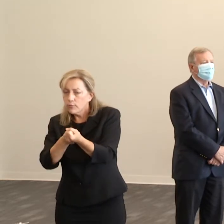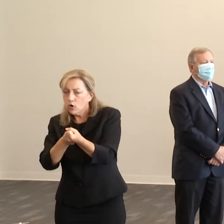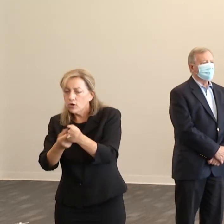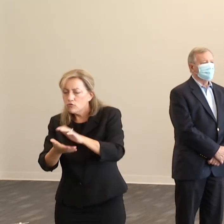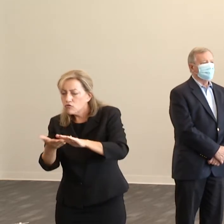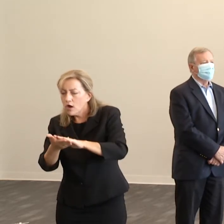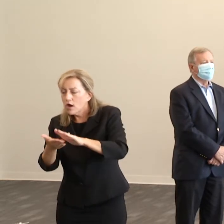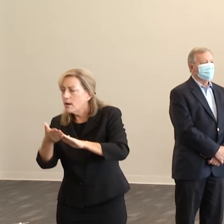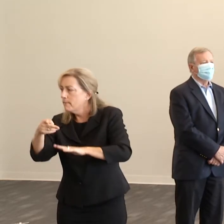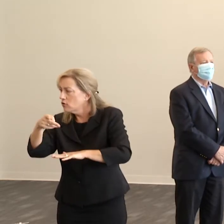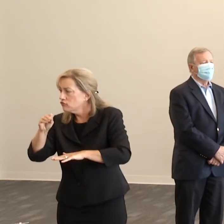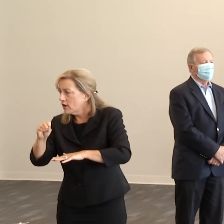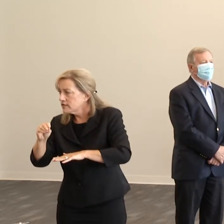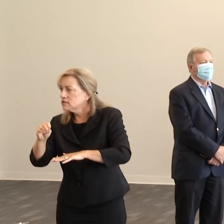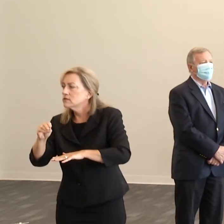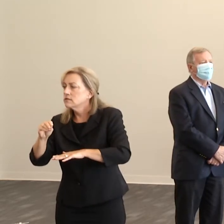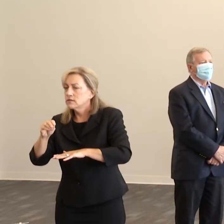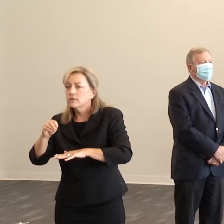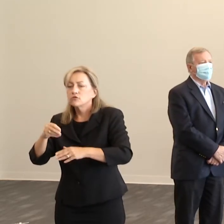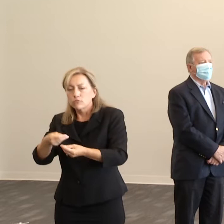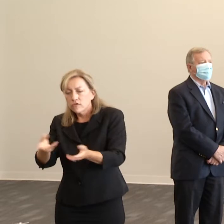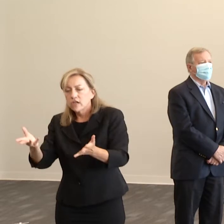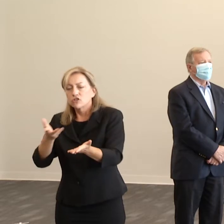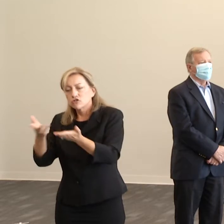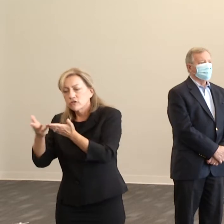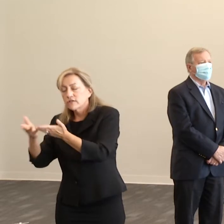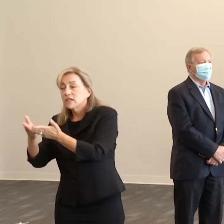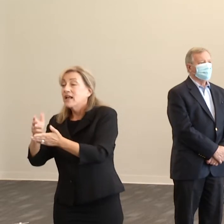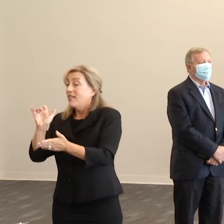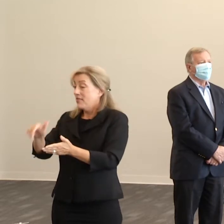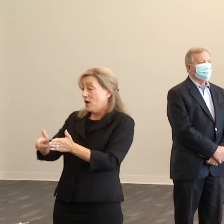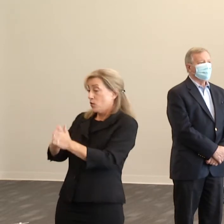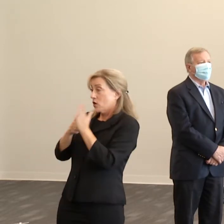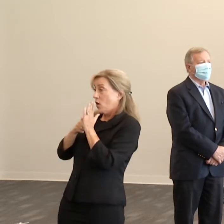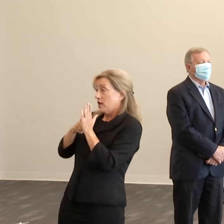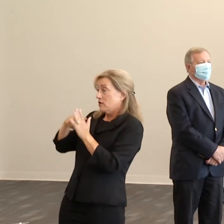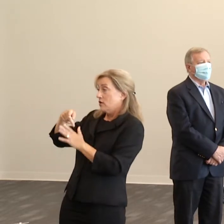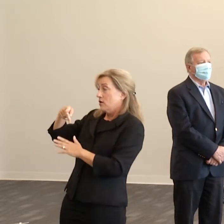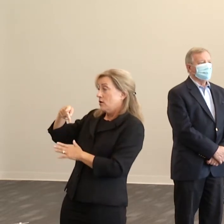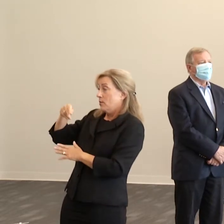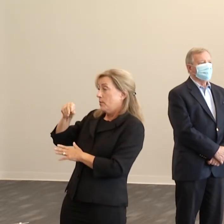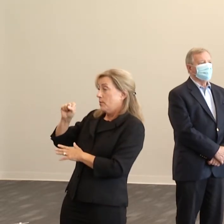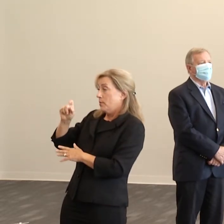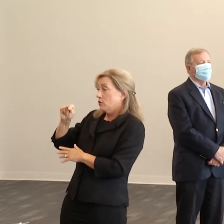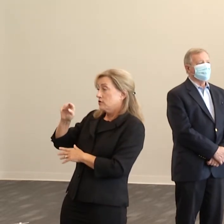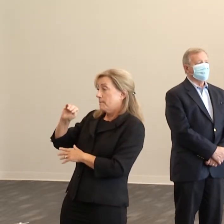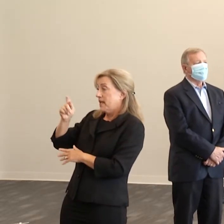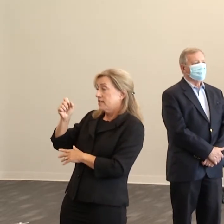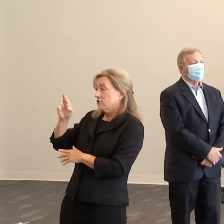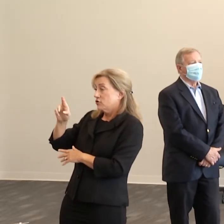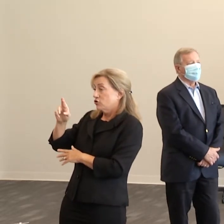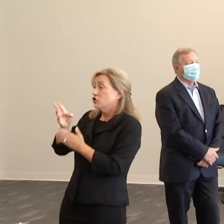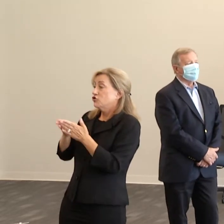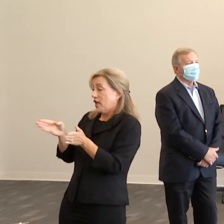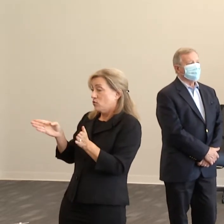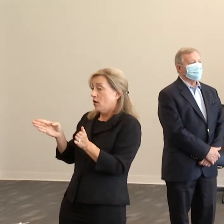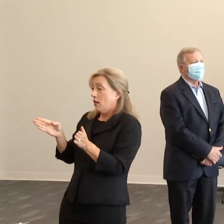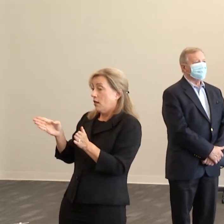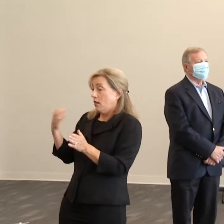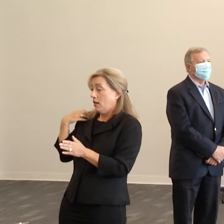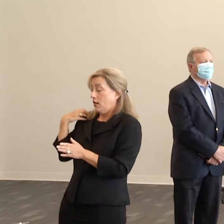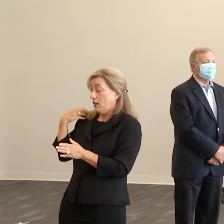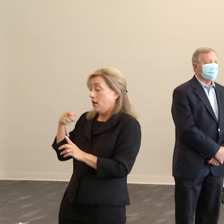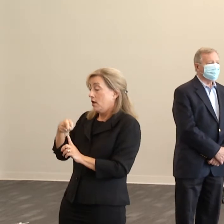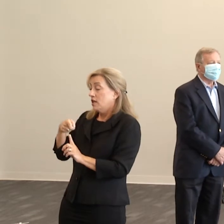that requires the Postmaster General to reverse, not just